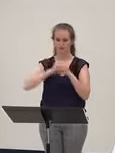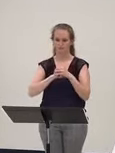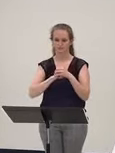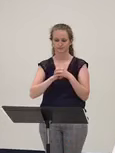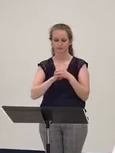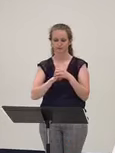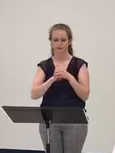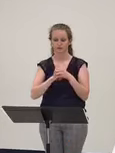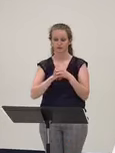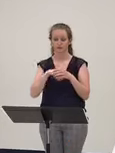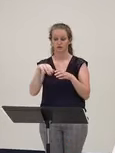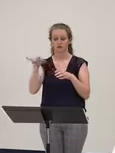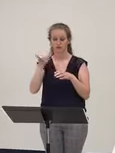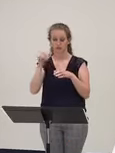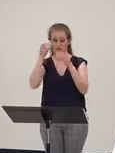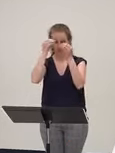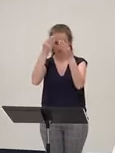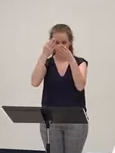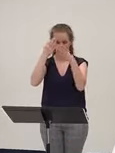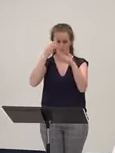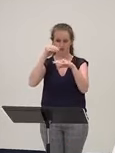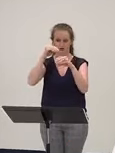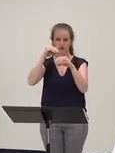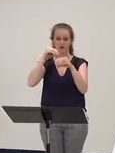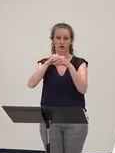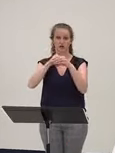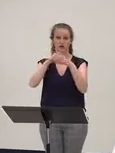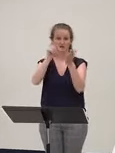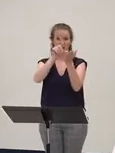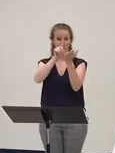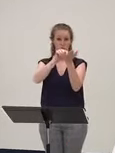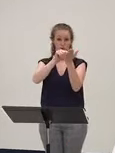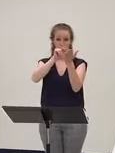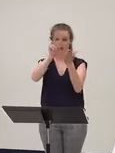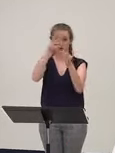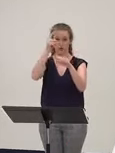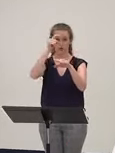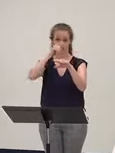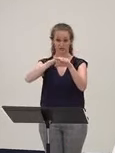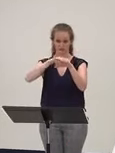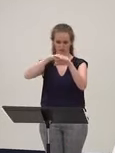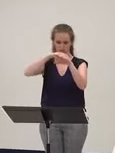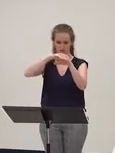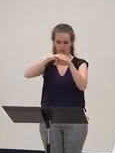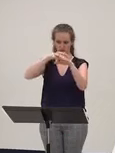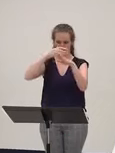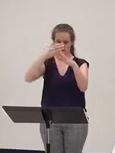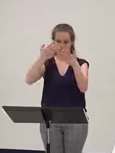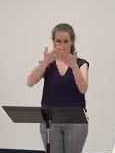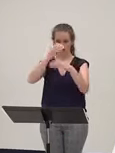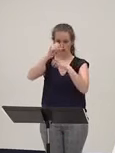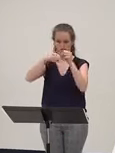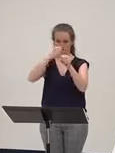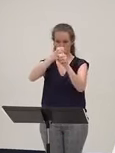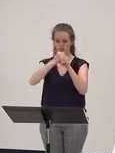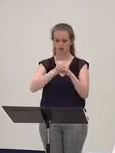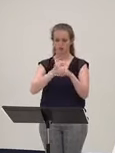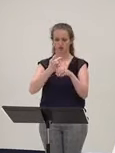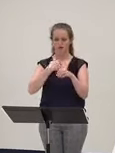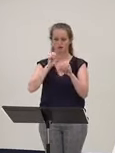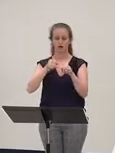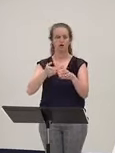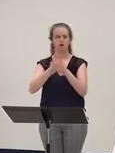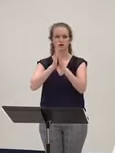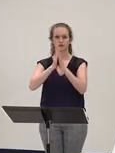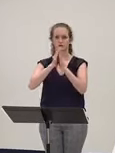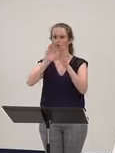Additionally, information will also be published at least twice in your parish's weekly bulletin, and you can ask any